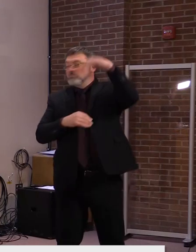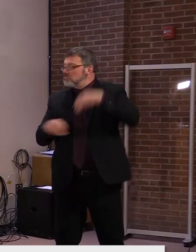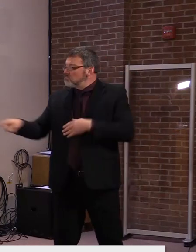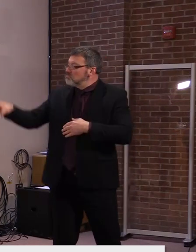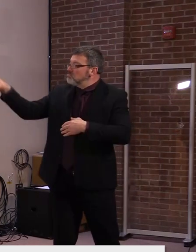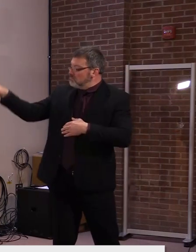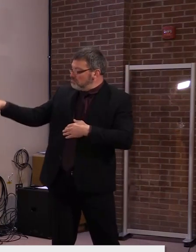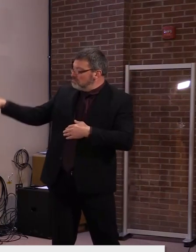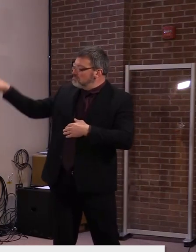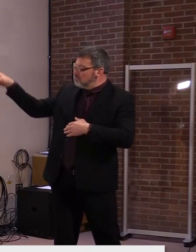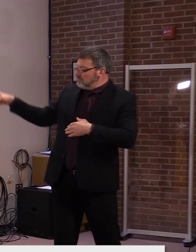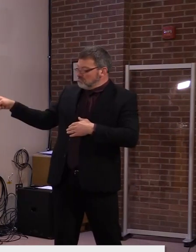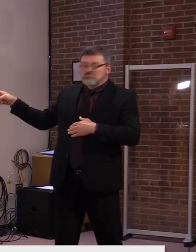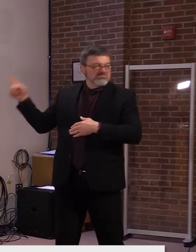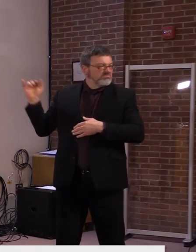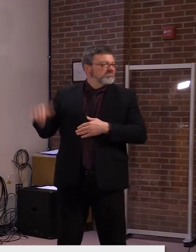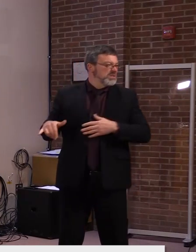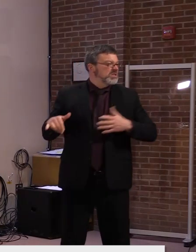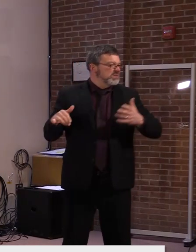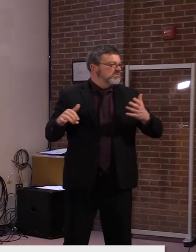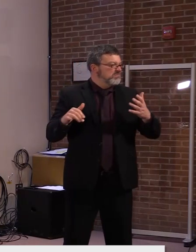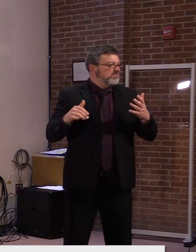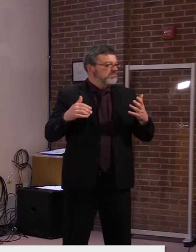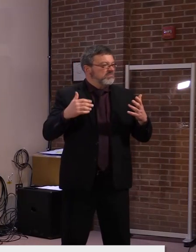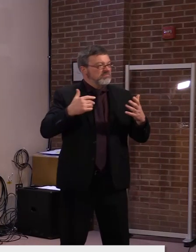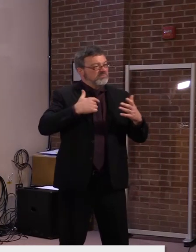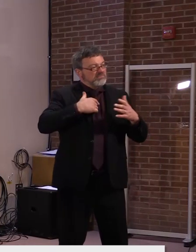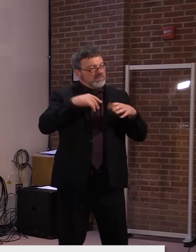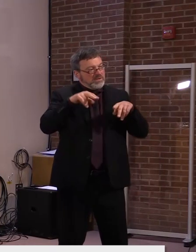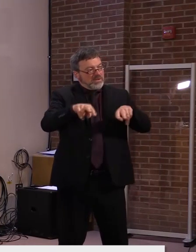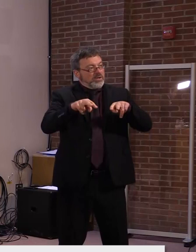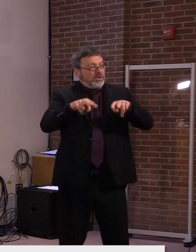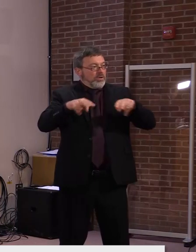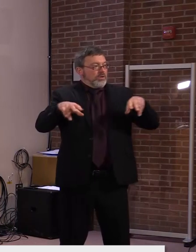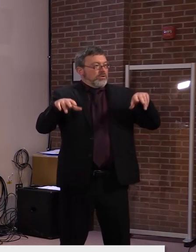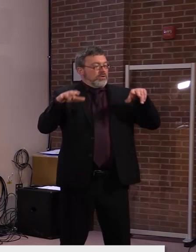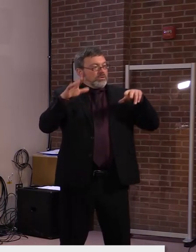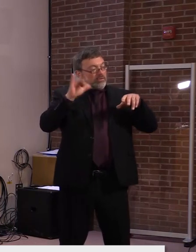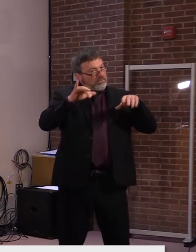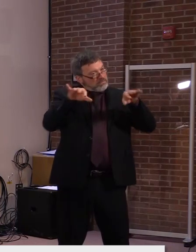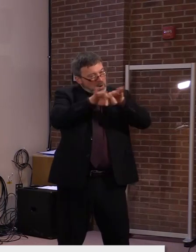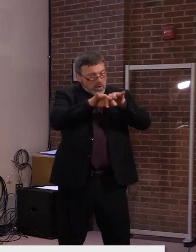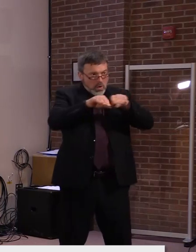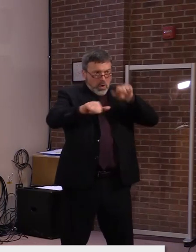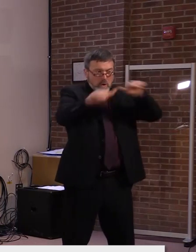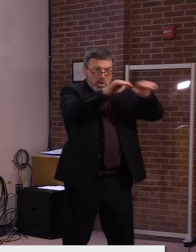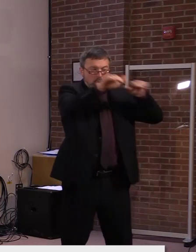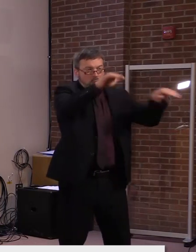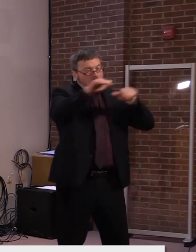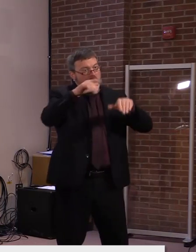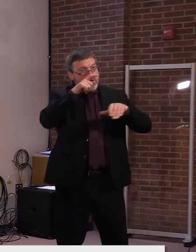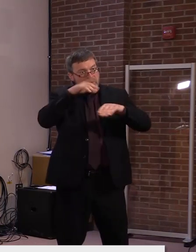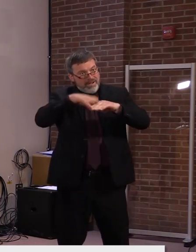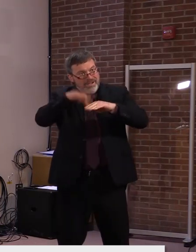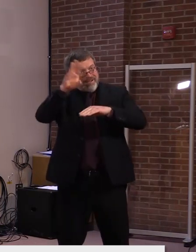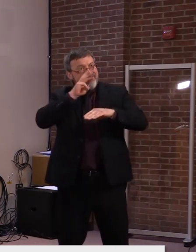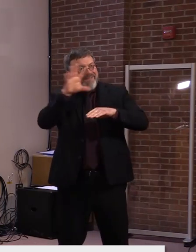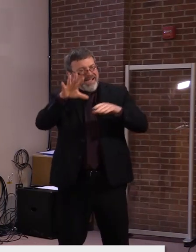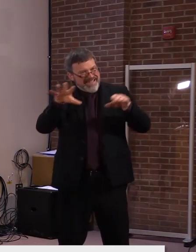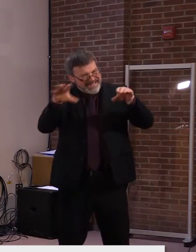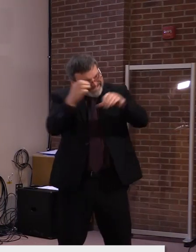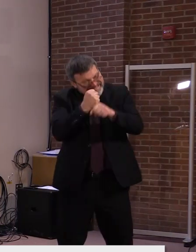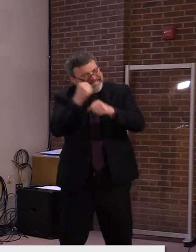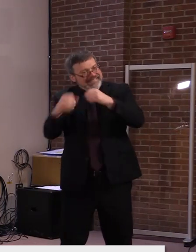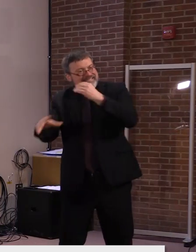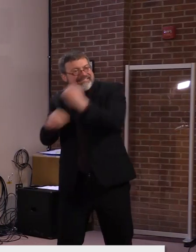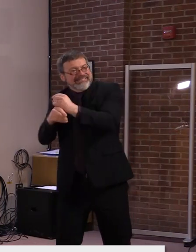think attributable to that 65 and older group having a really steady rate during this period of time as well. Looking at the next slide, this is looking